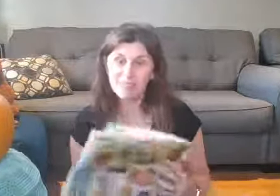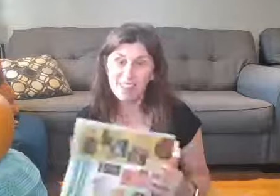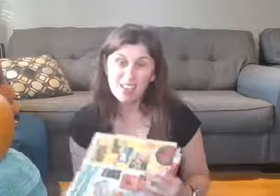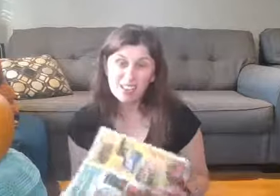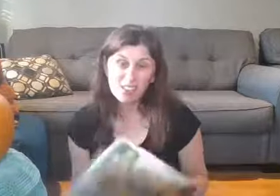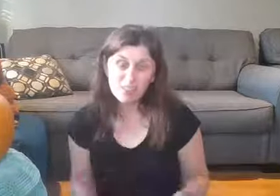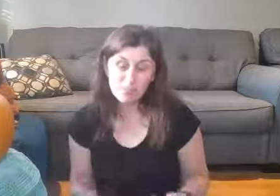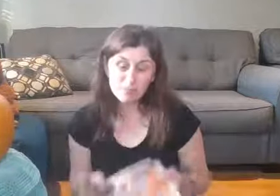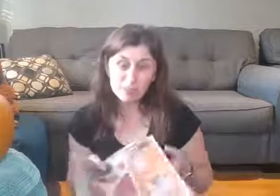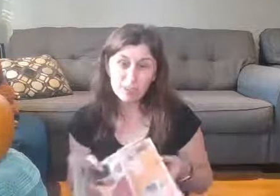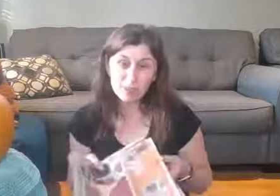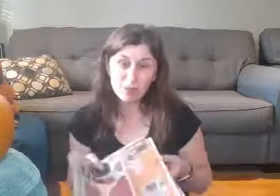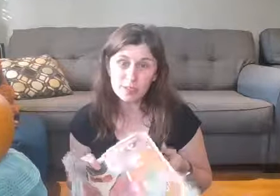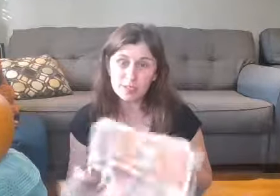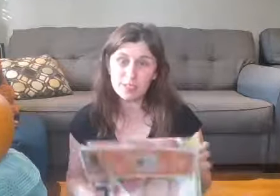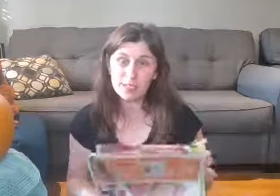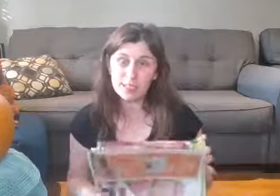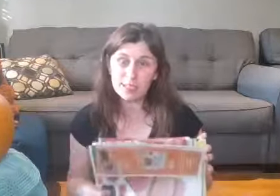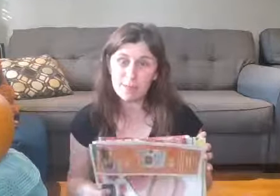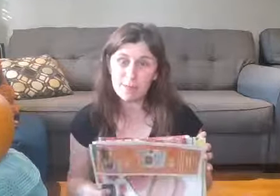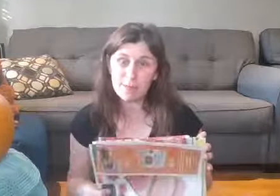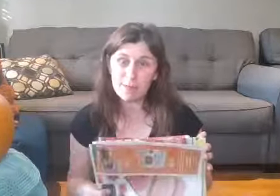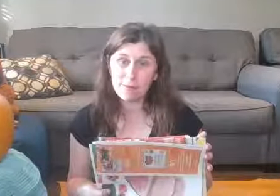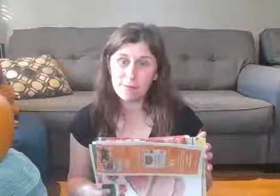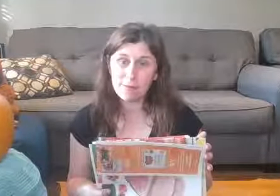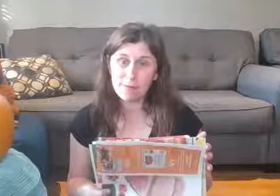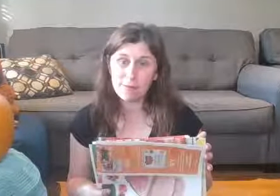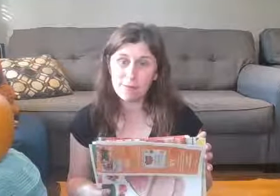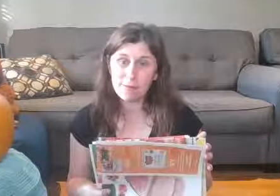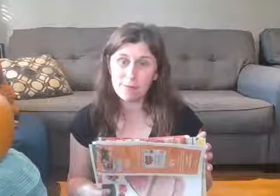and it's also reusing some